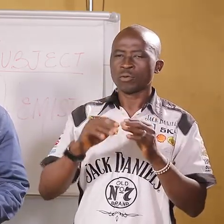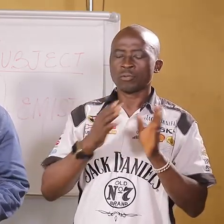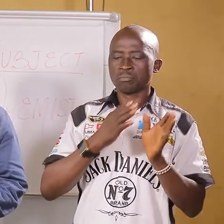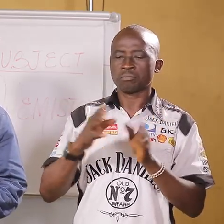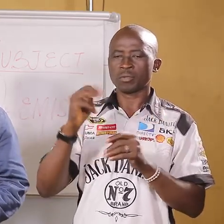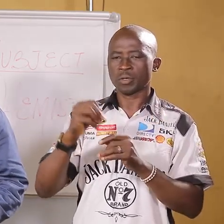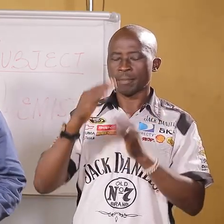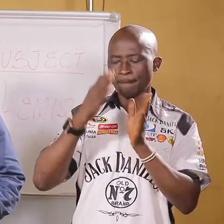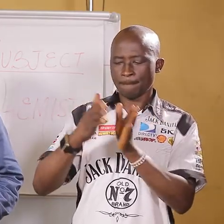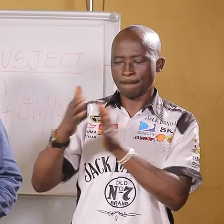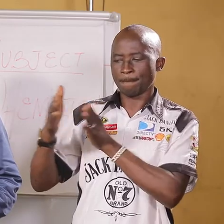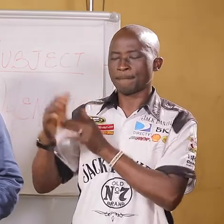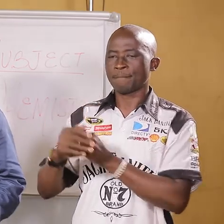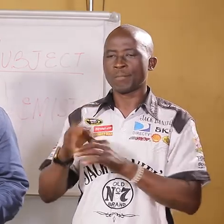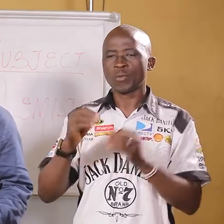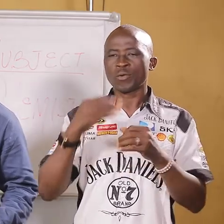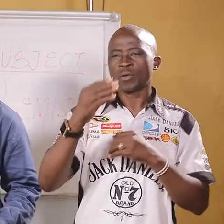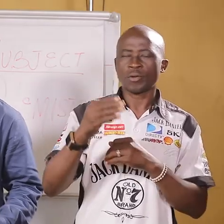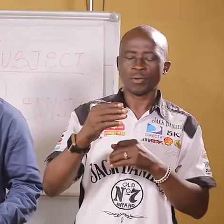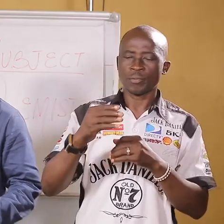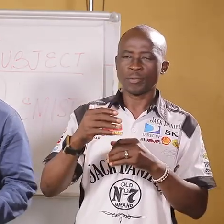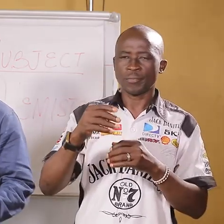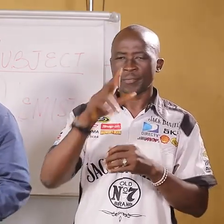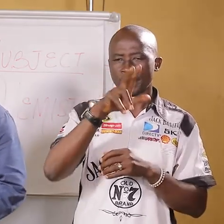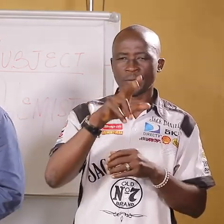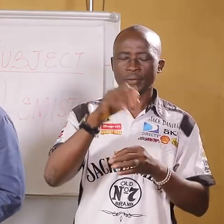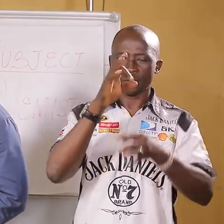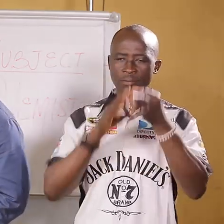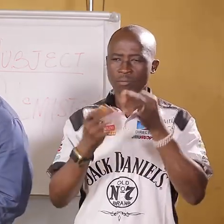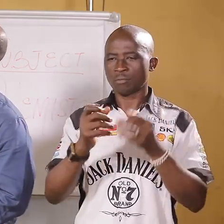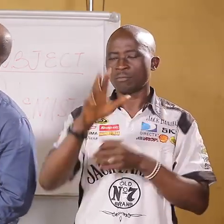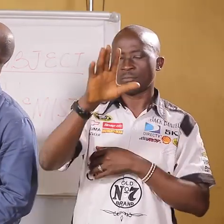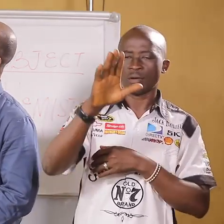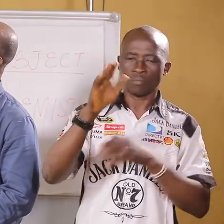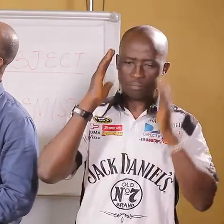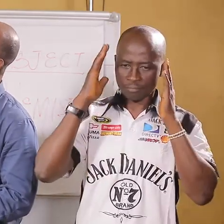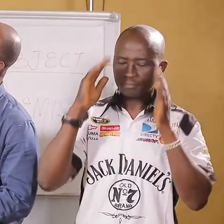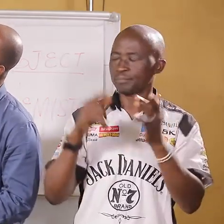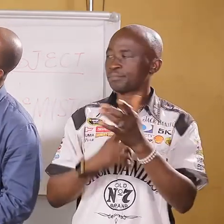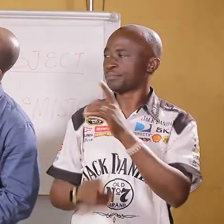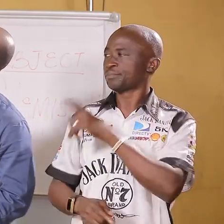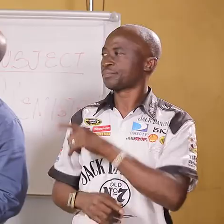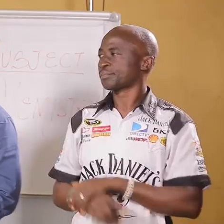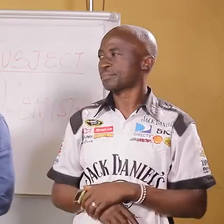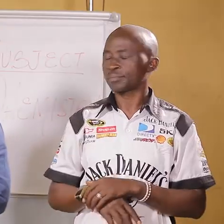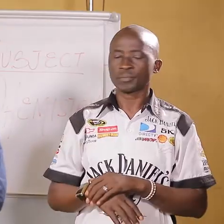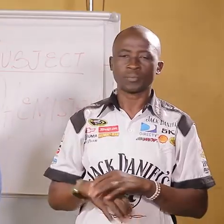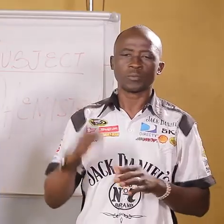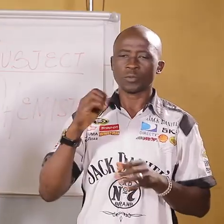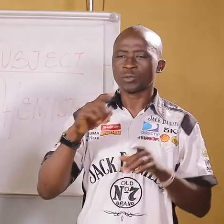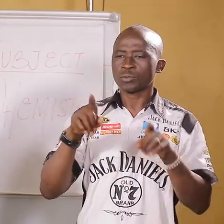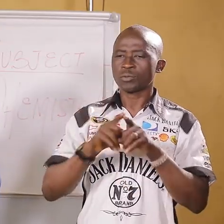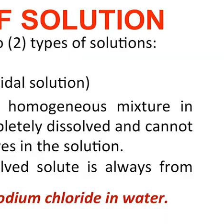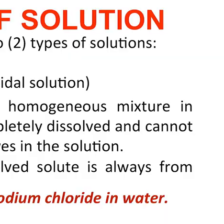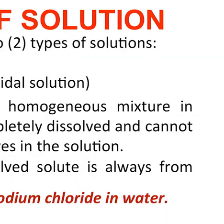you will get a maximum of 3 marks instead of 5. So it's important that you take note of that. We also talked about the